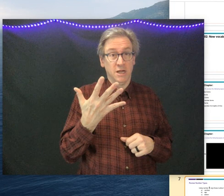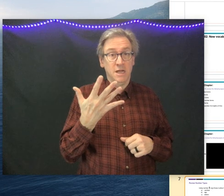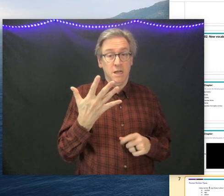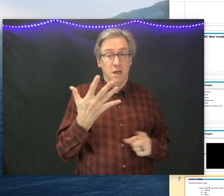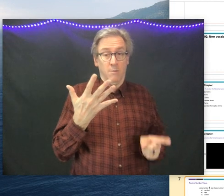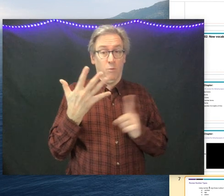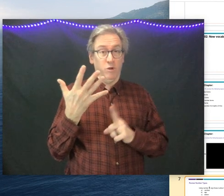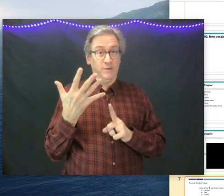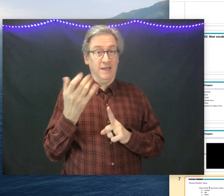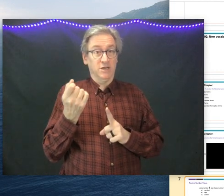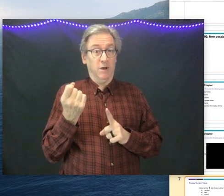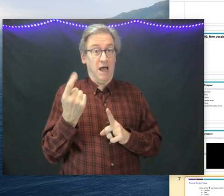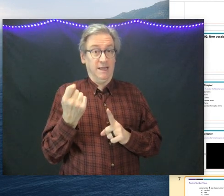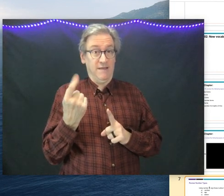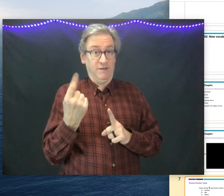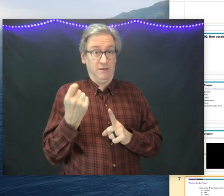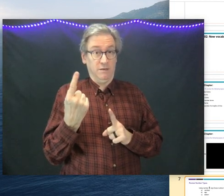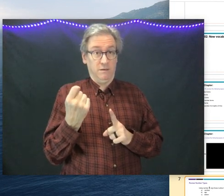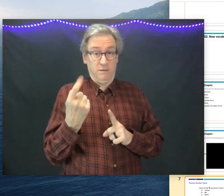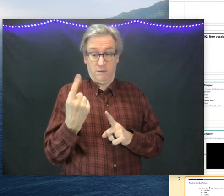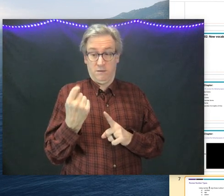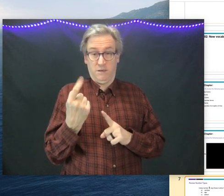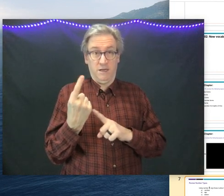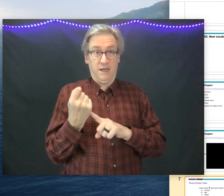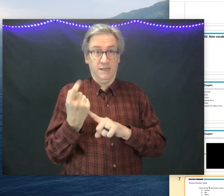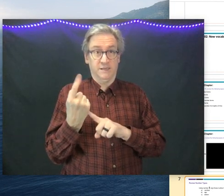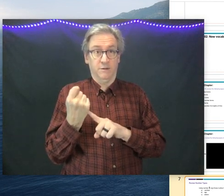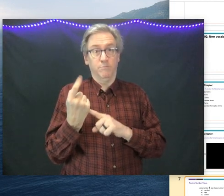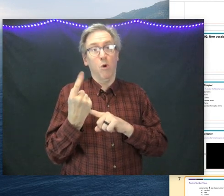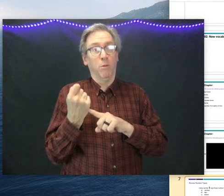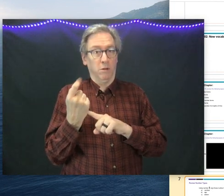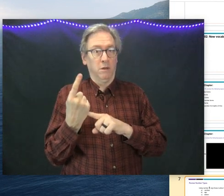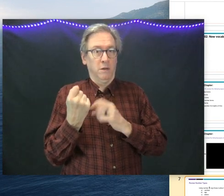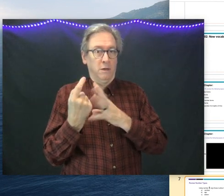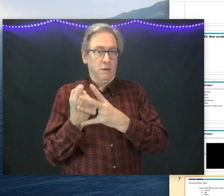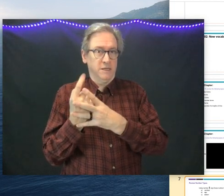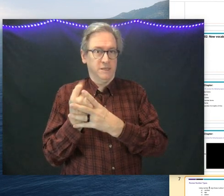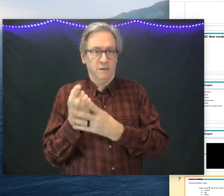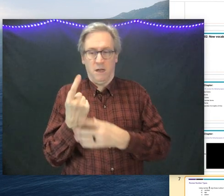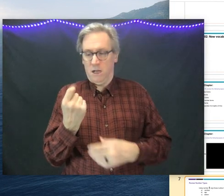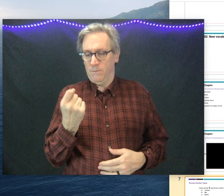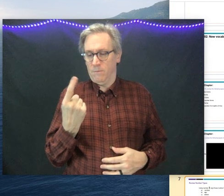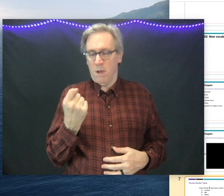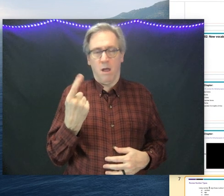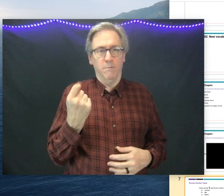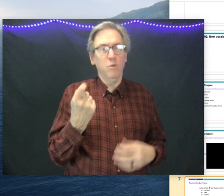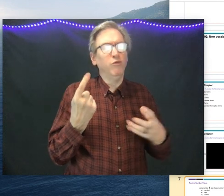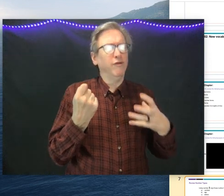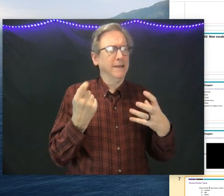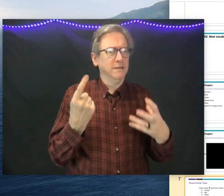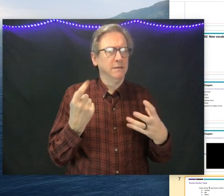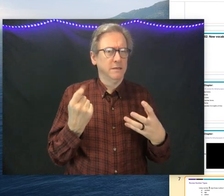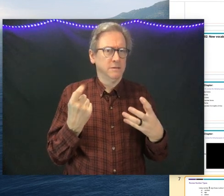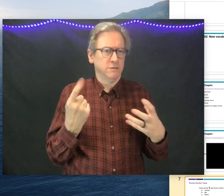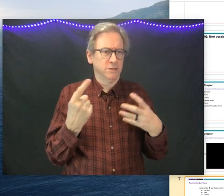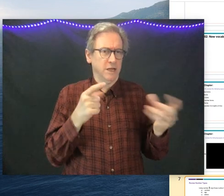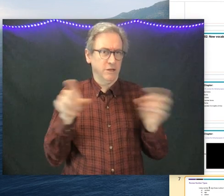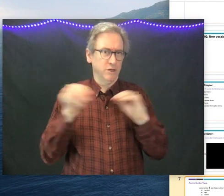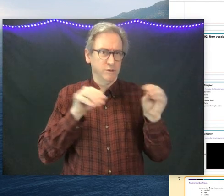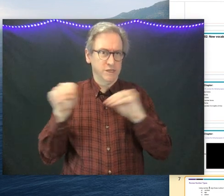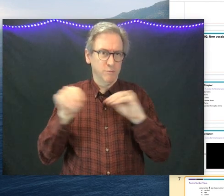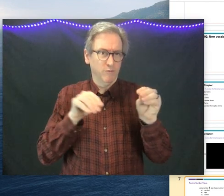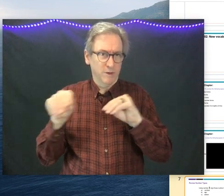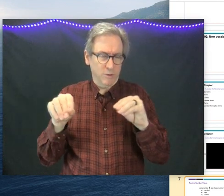change. Once we get into 11, it's a mobile. It's a moving.